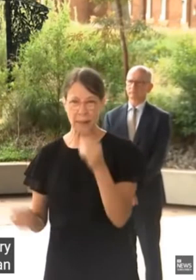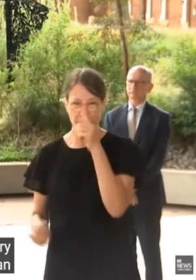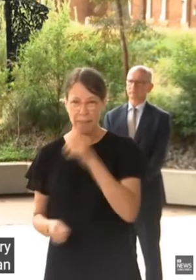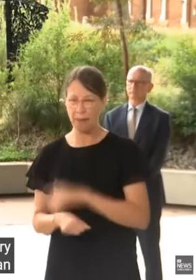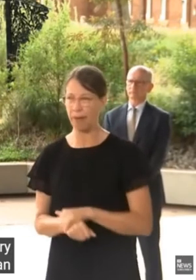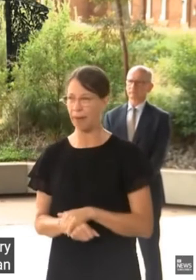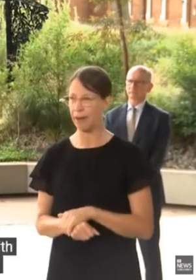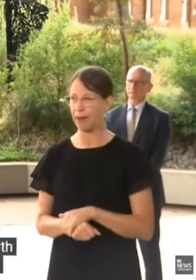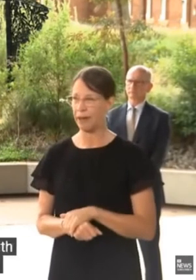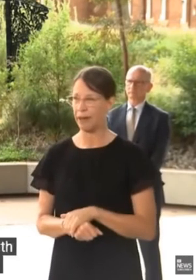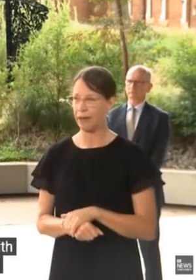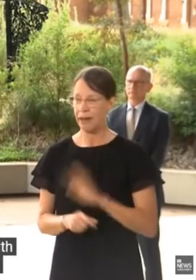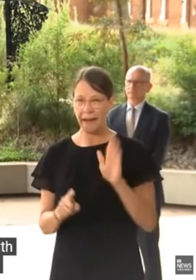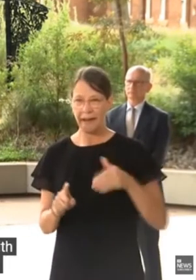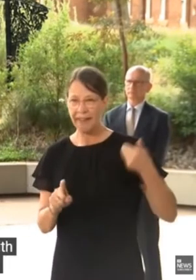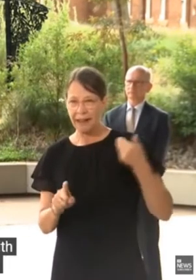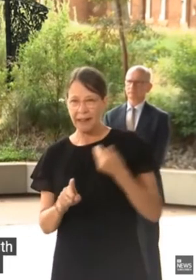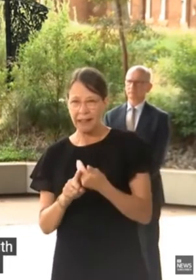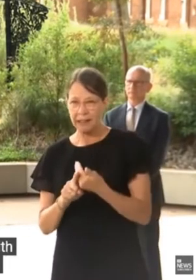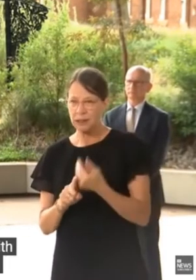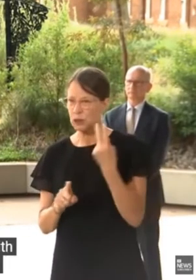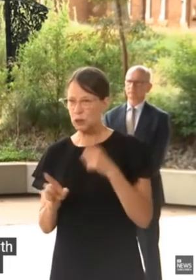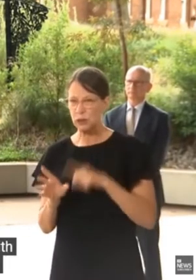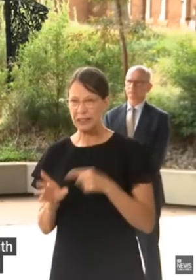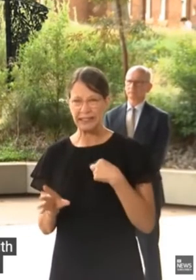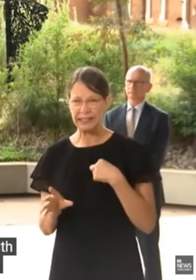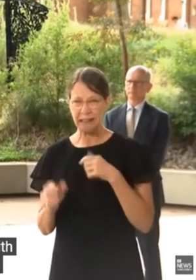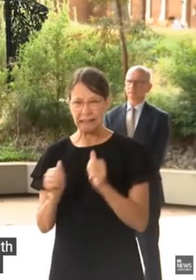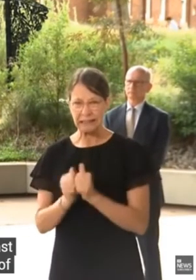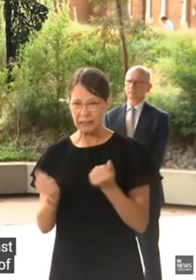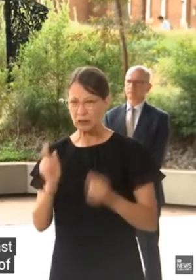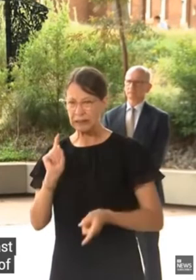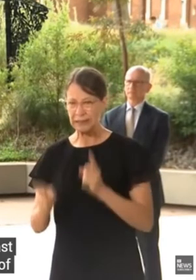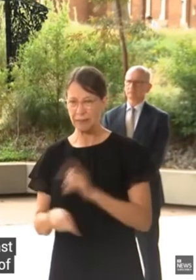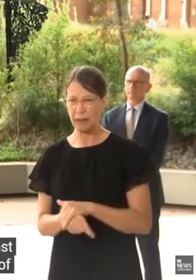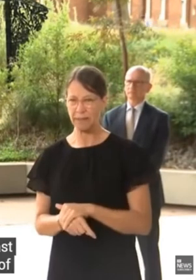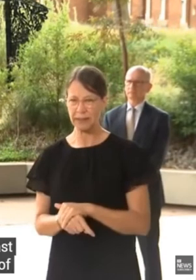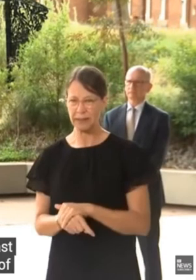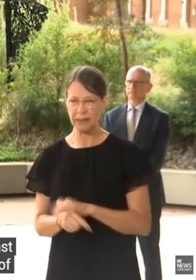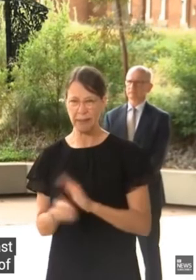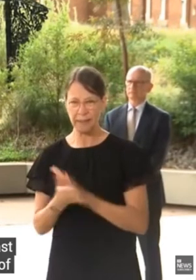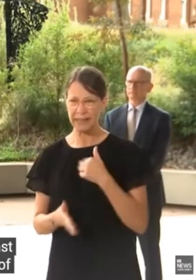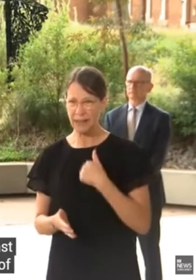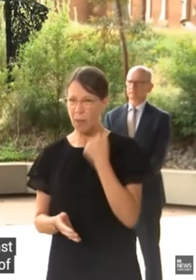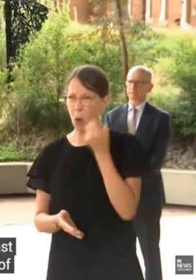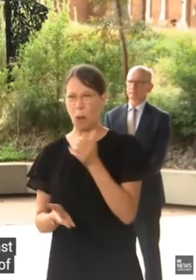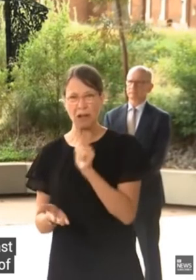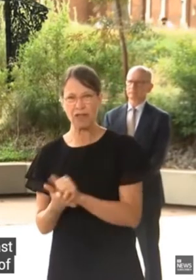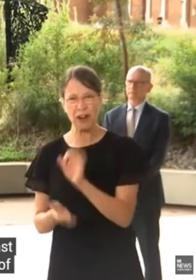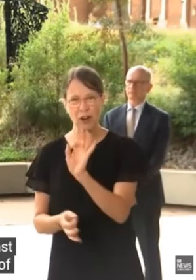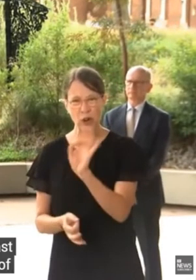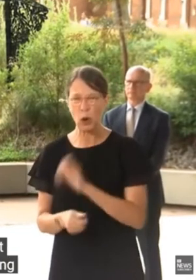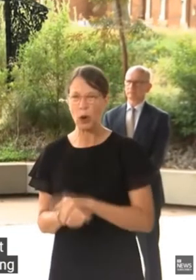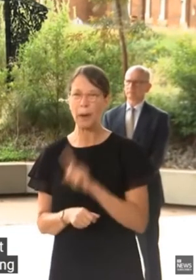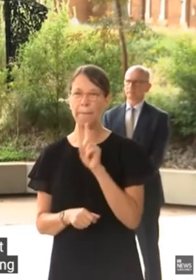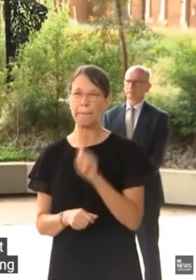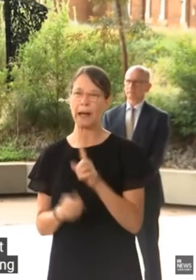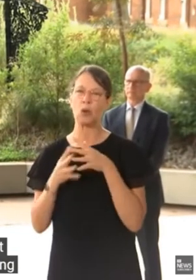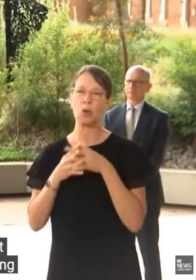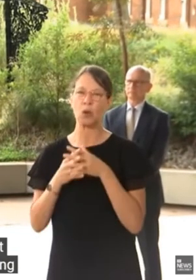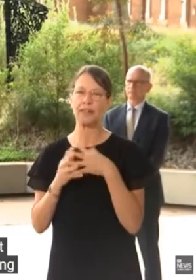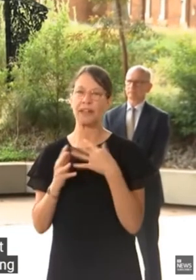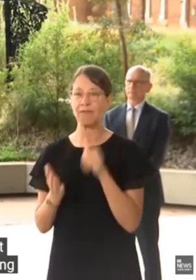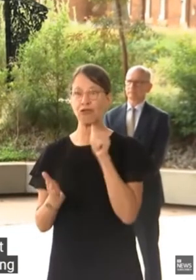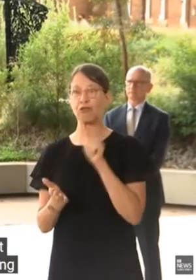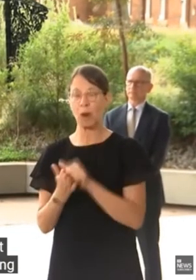with the responses throughout the last 2 years at periods of time. Doesn't mean I'm right. Ultimately, getting a lot of good people